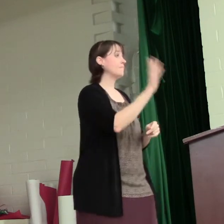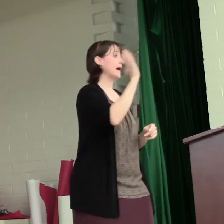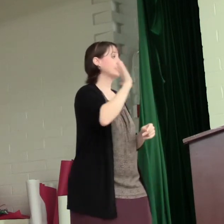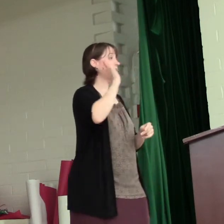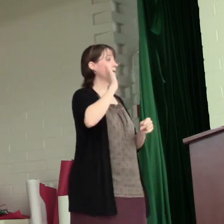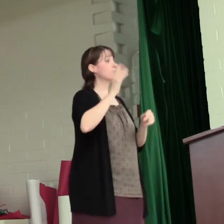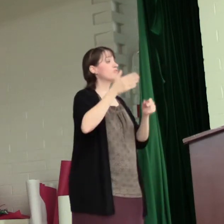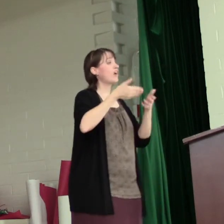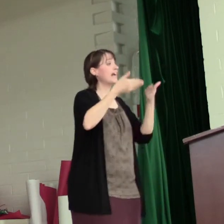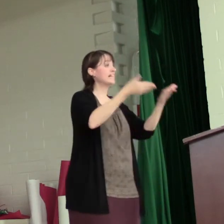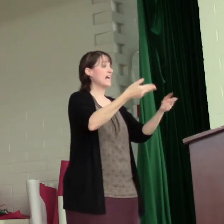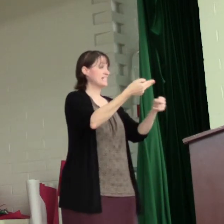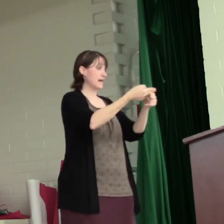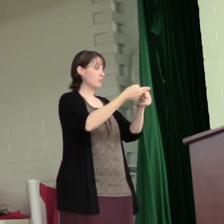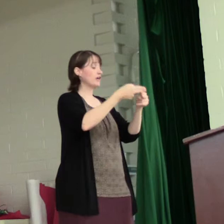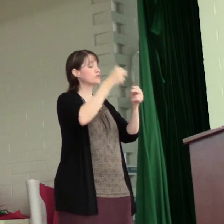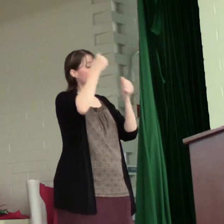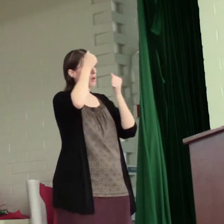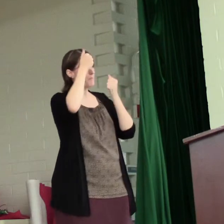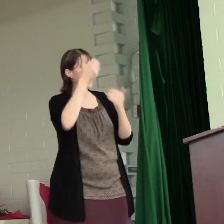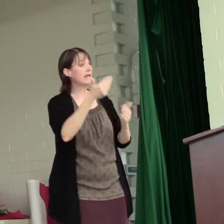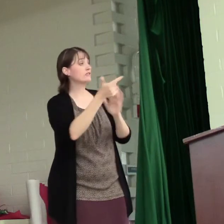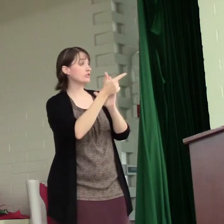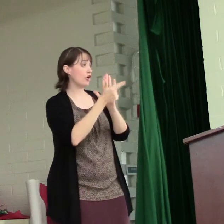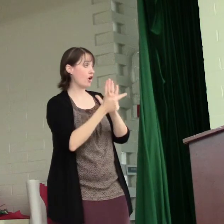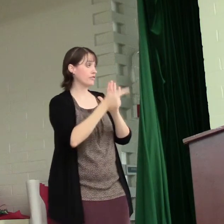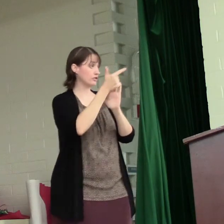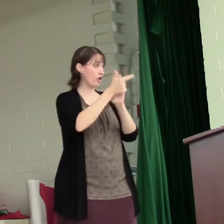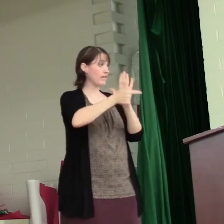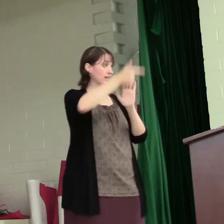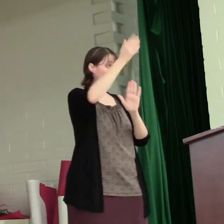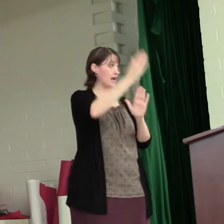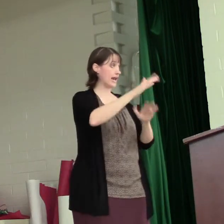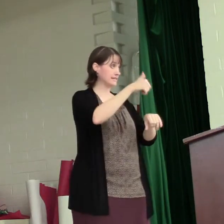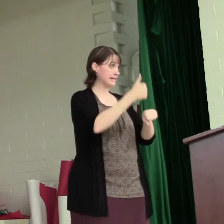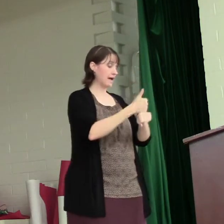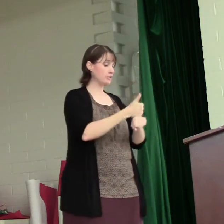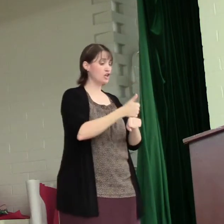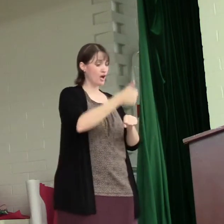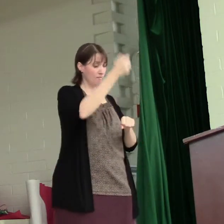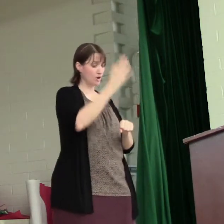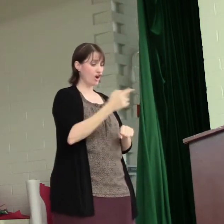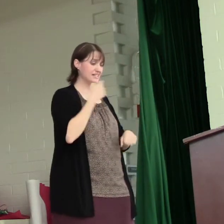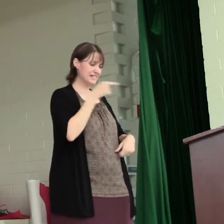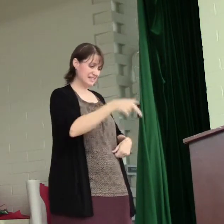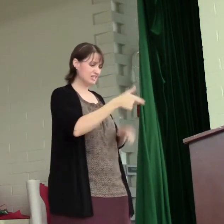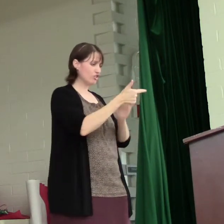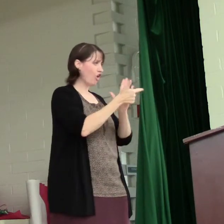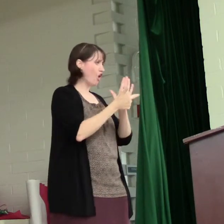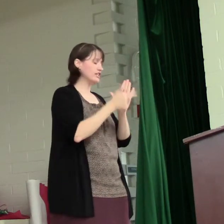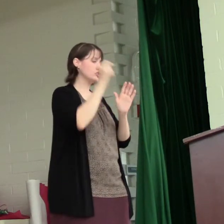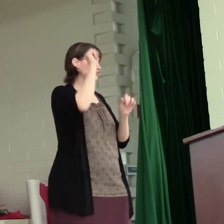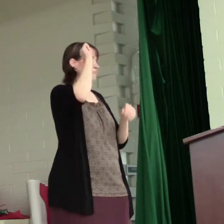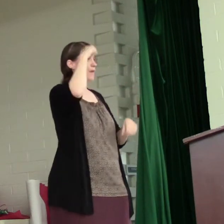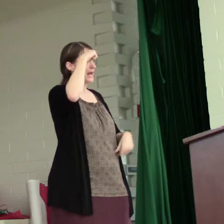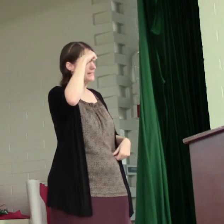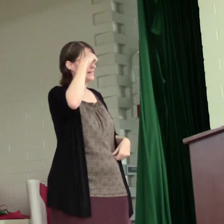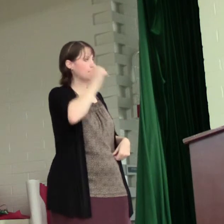Back then, it provided temporary. It was obeying the law that God had established. But God says this law just reminds them of